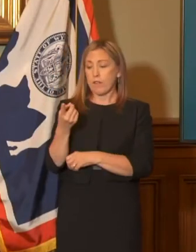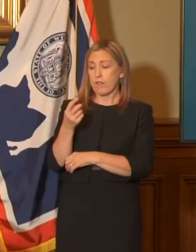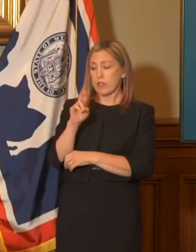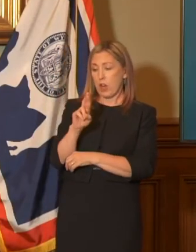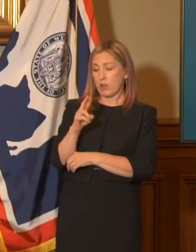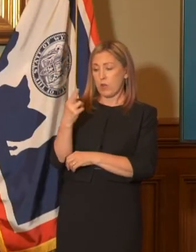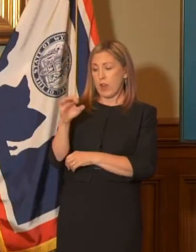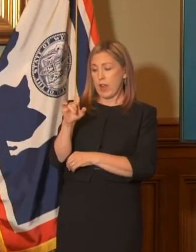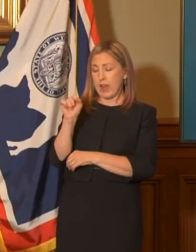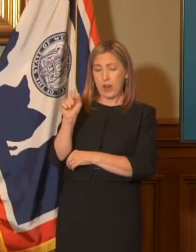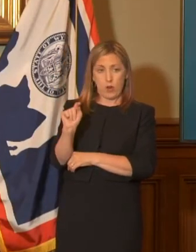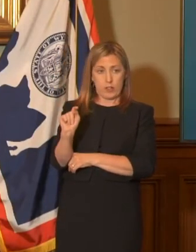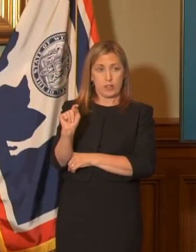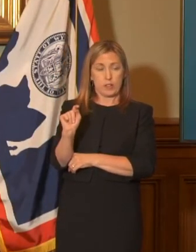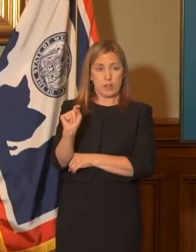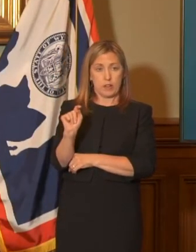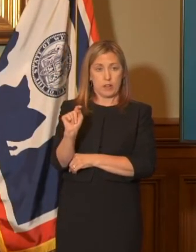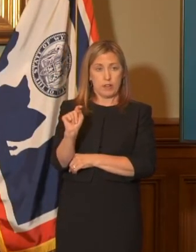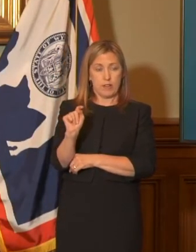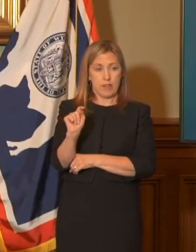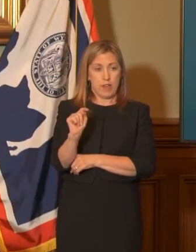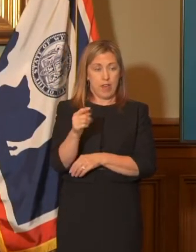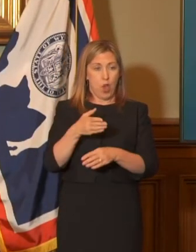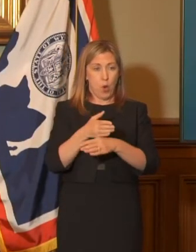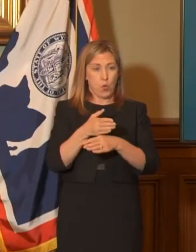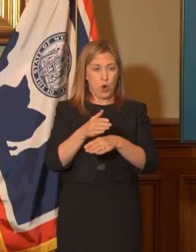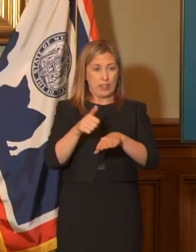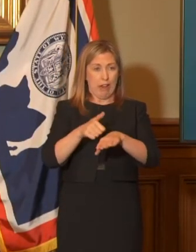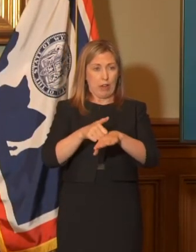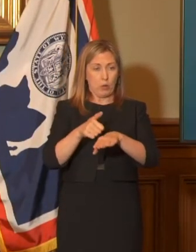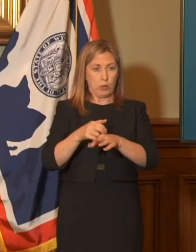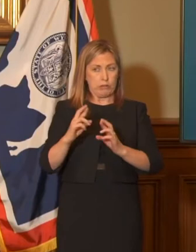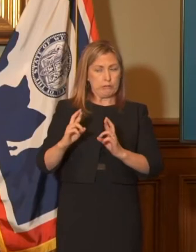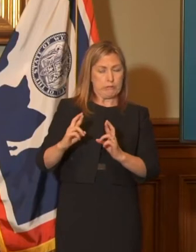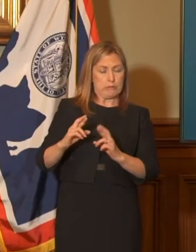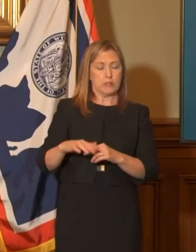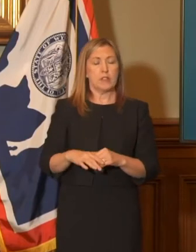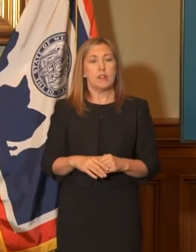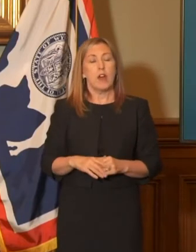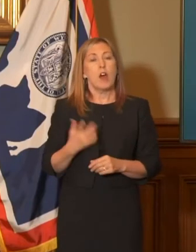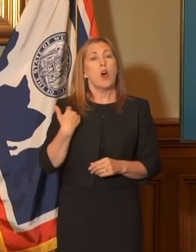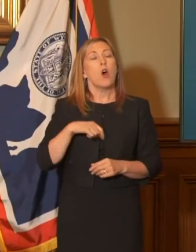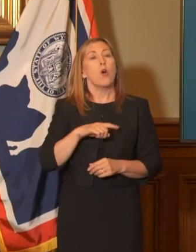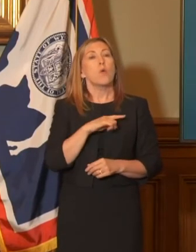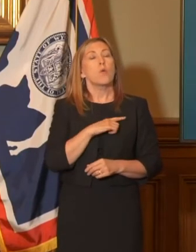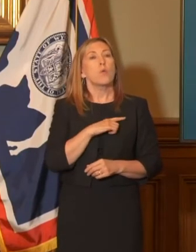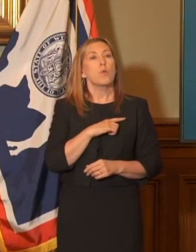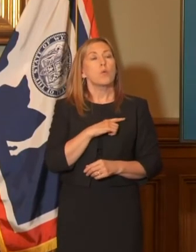Harris, knocking on wood, we seem to have